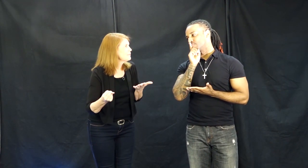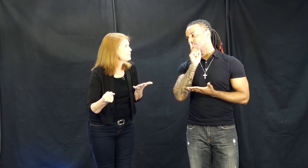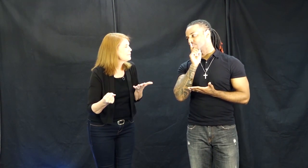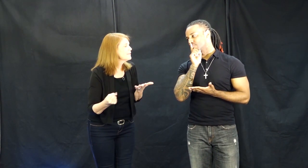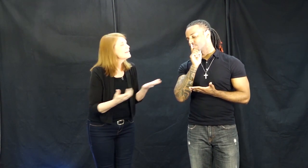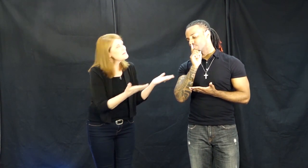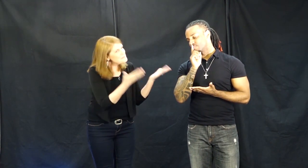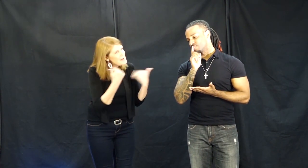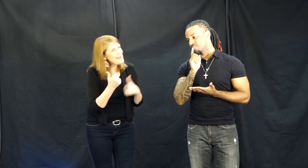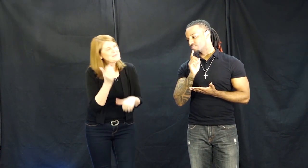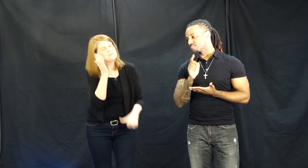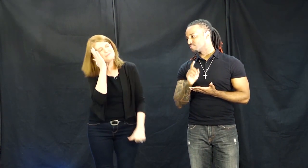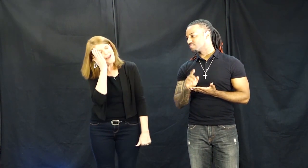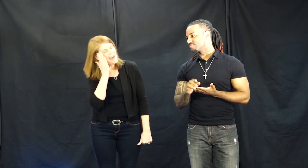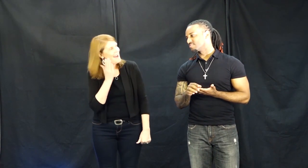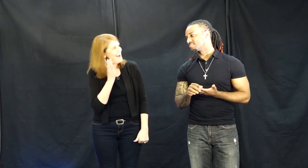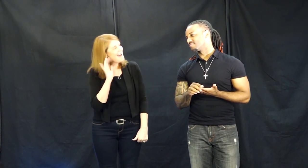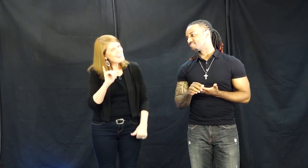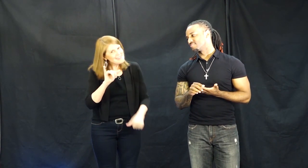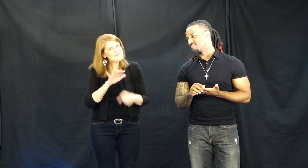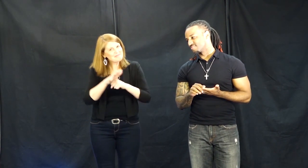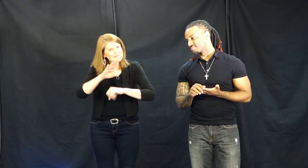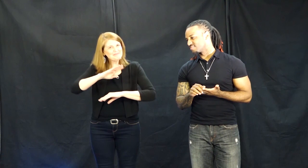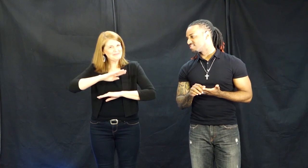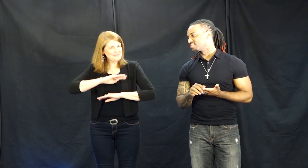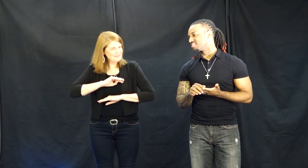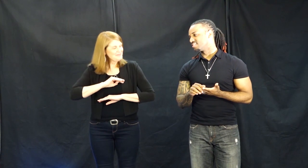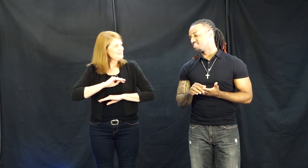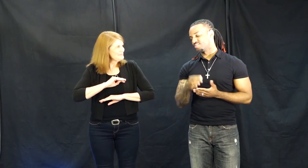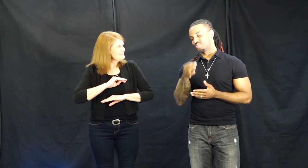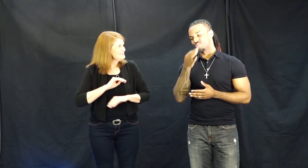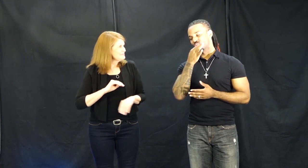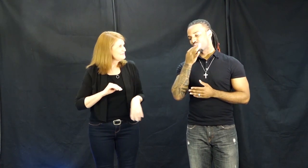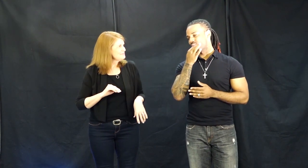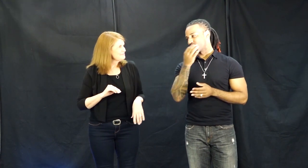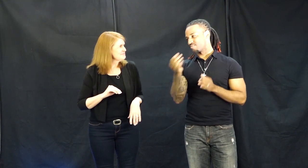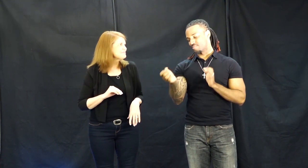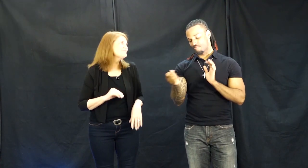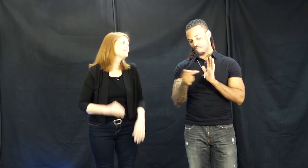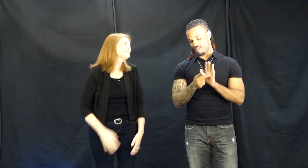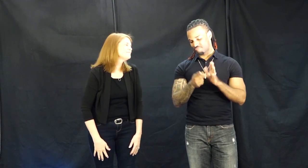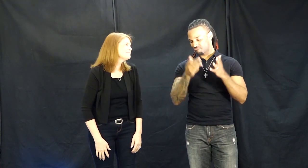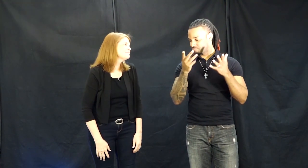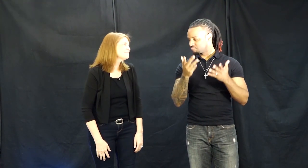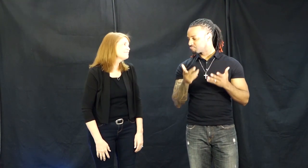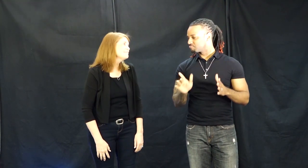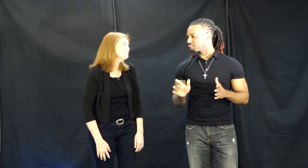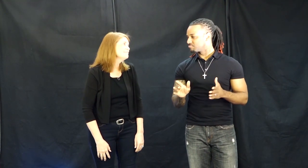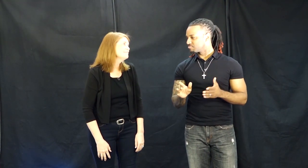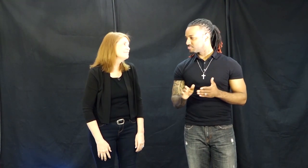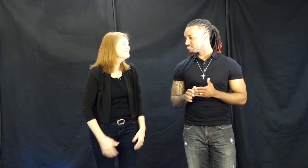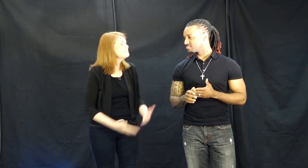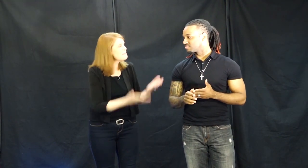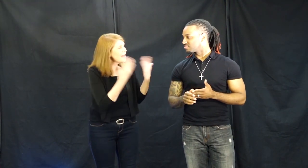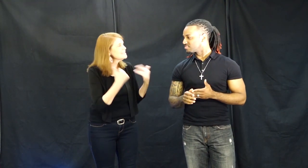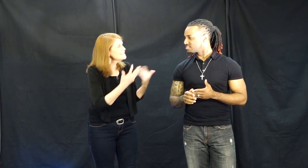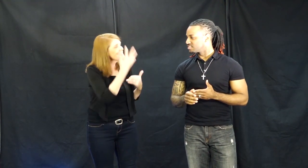back to bed, that would be enough. I'll be back before you know I'm gone. Come back to